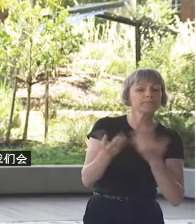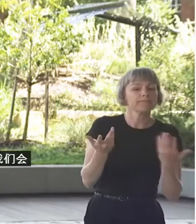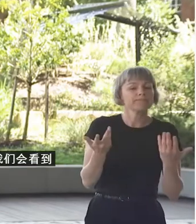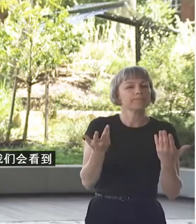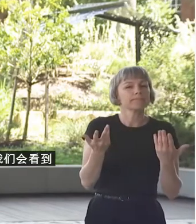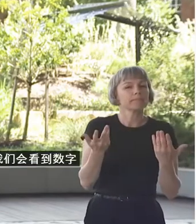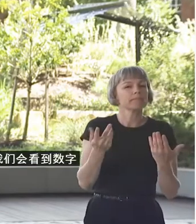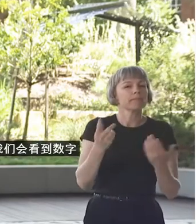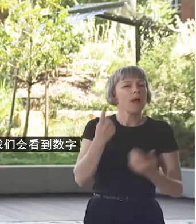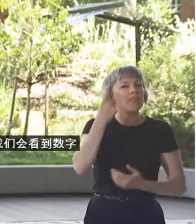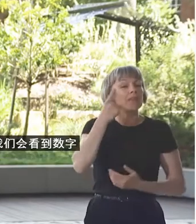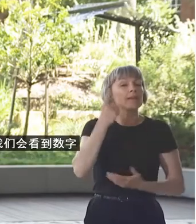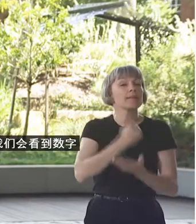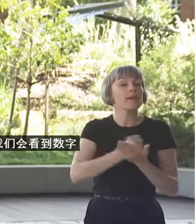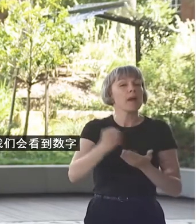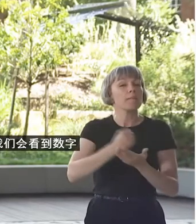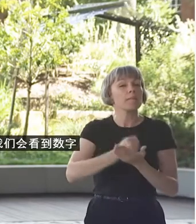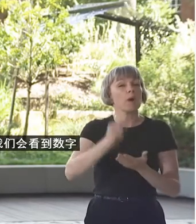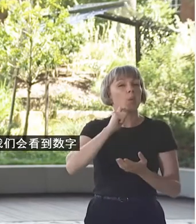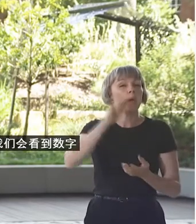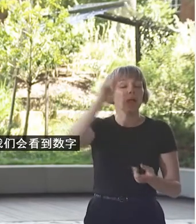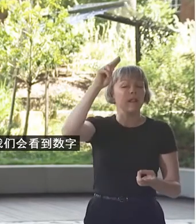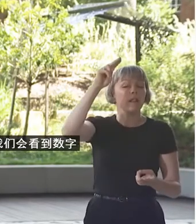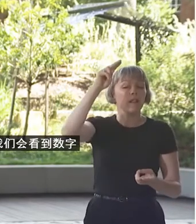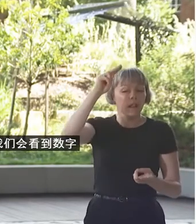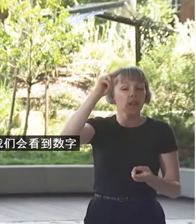will see the numbers go down.